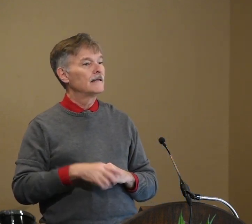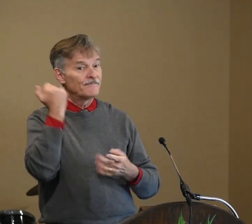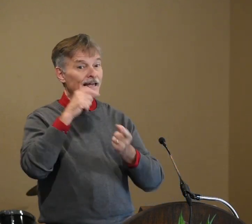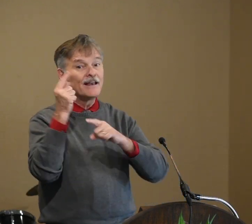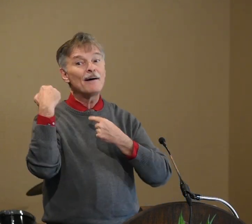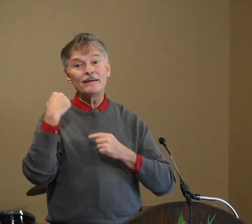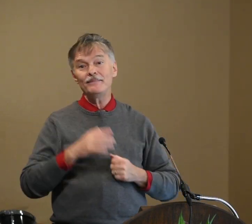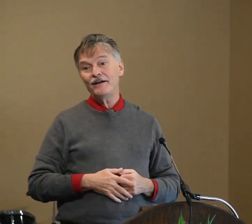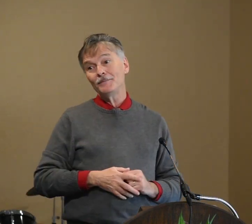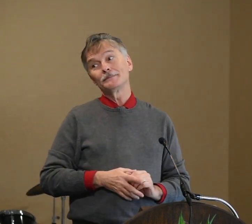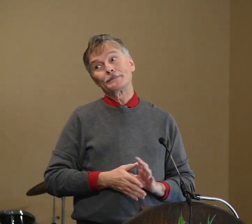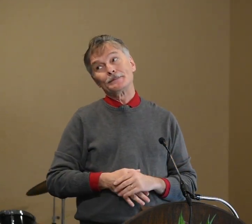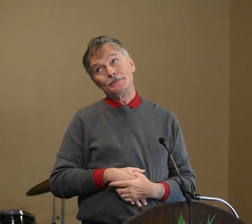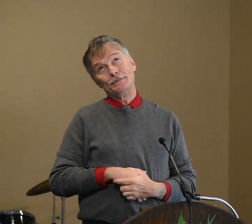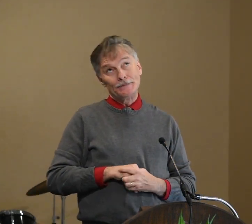If they had not been there,